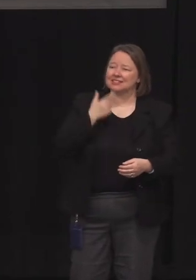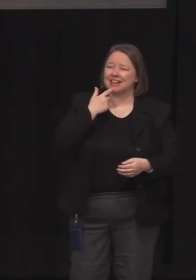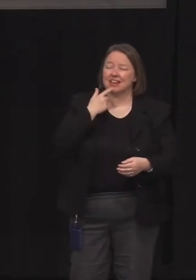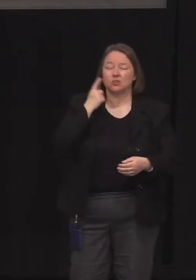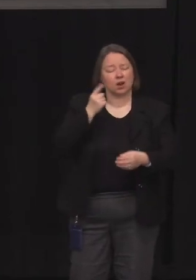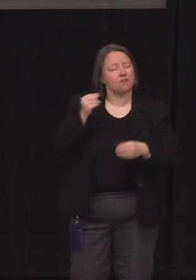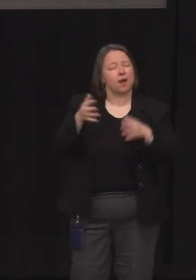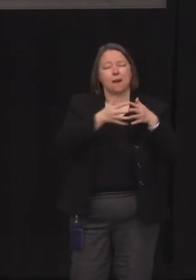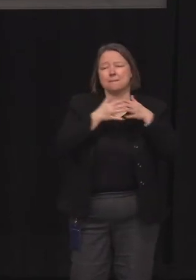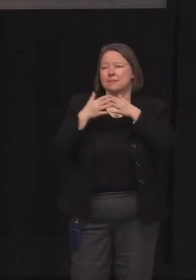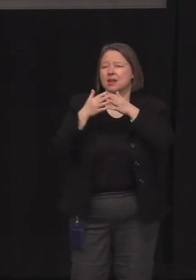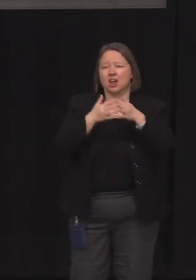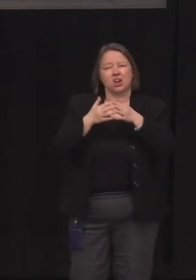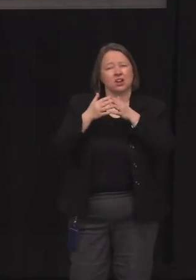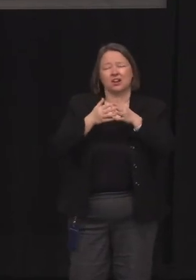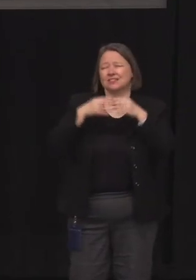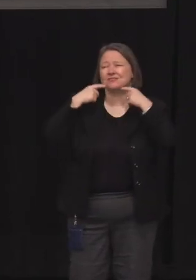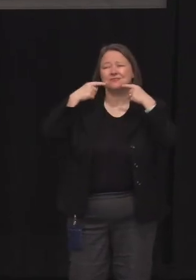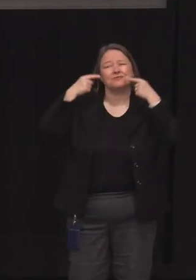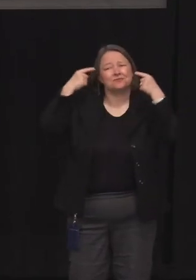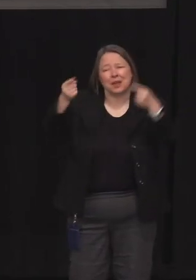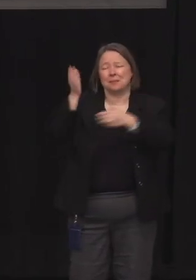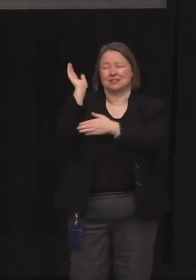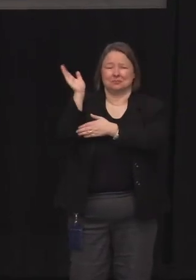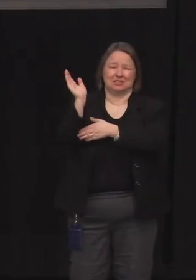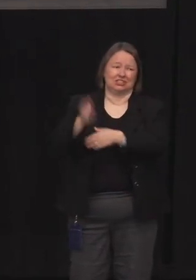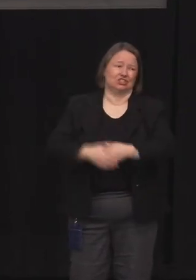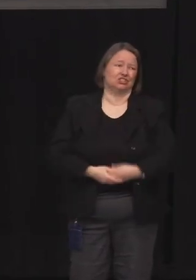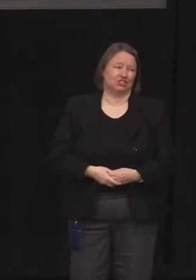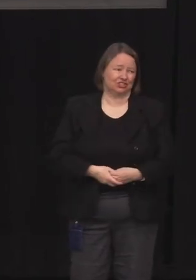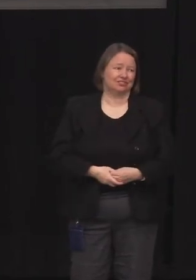one of America's most famous speeches.